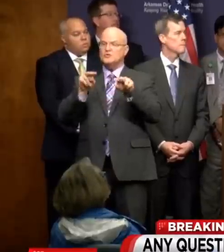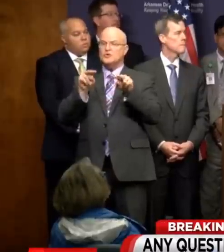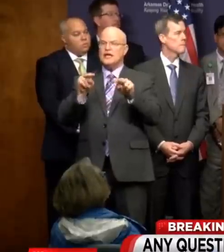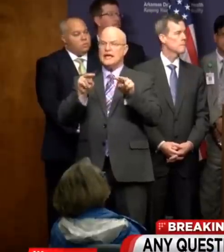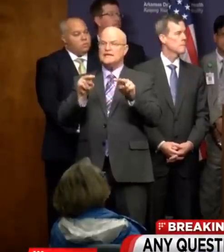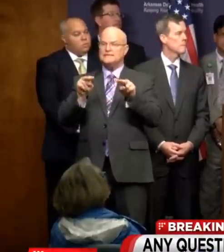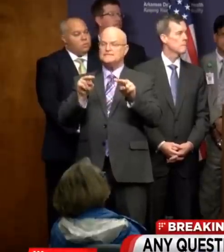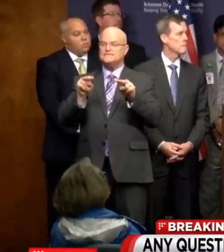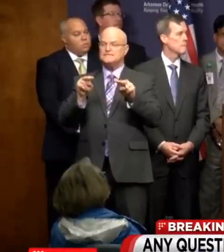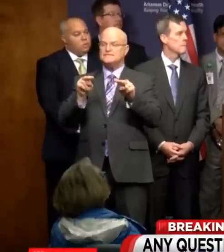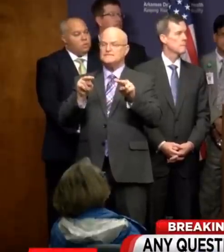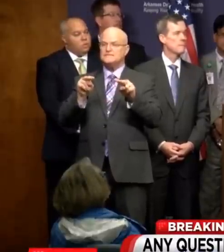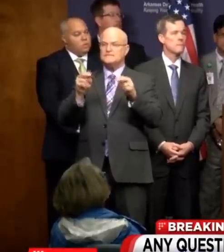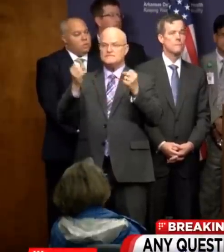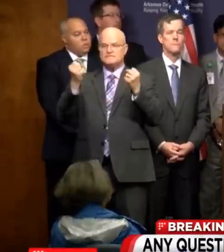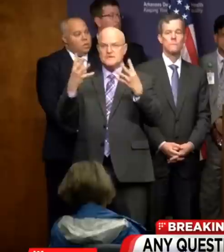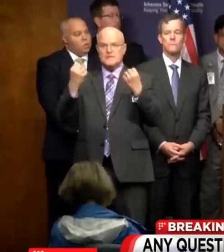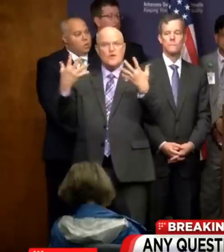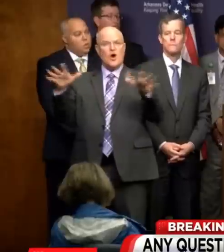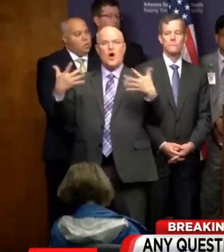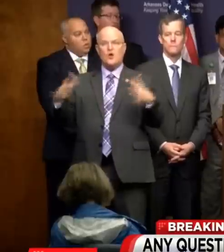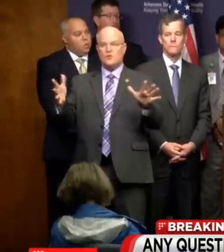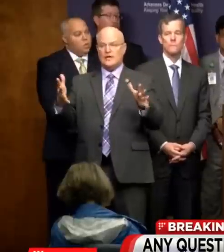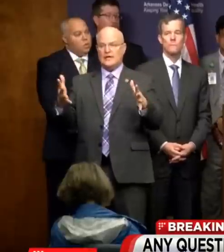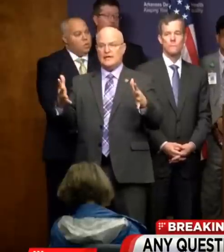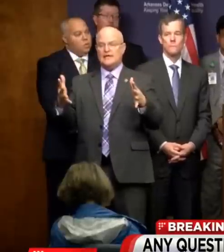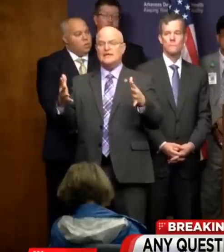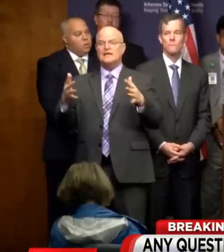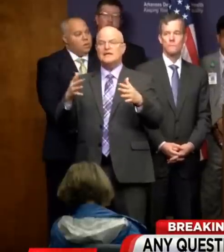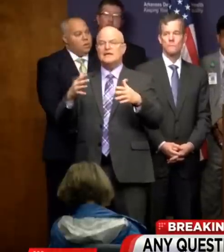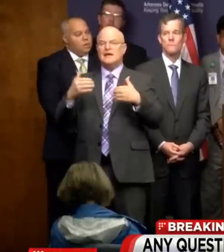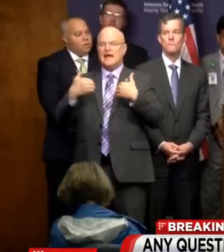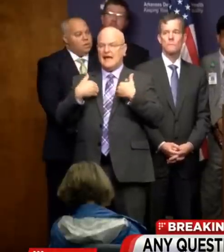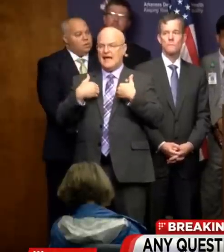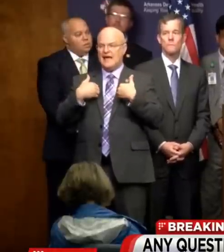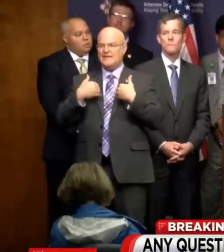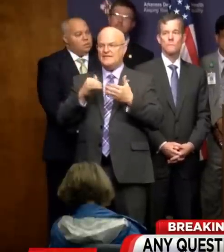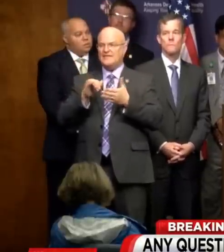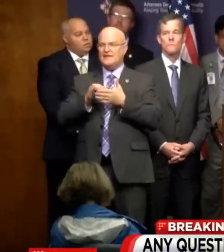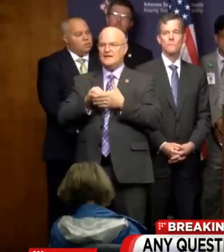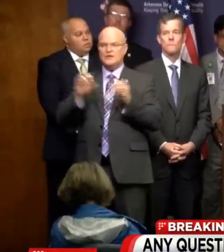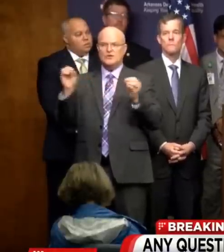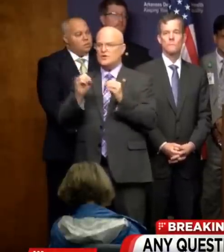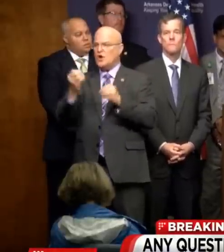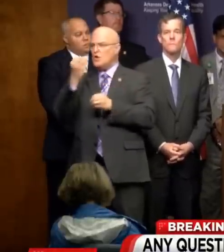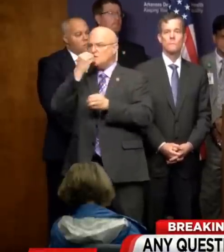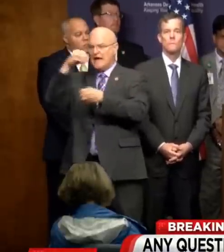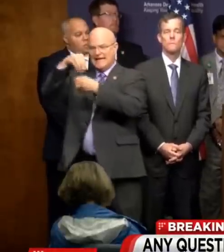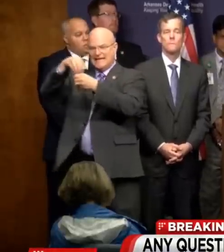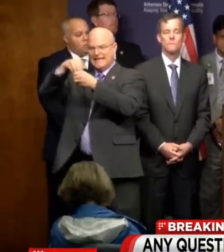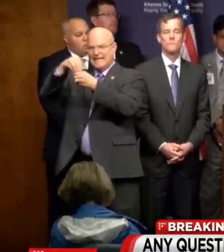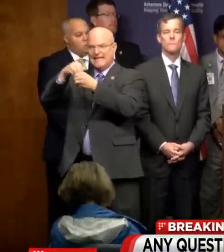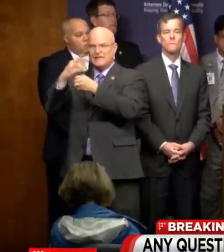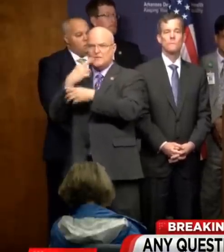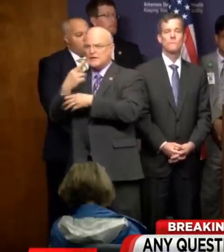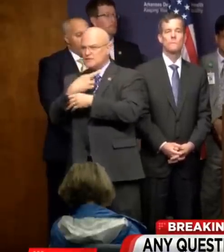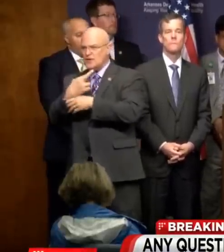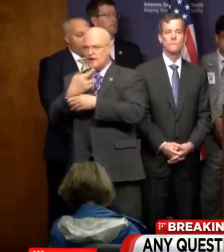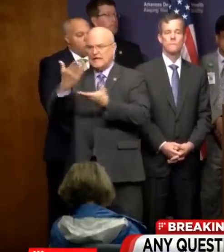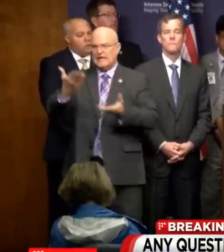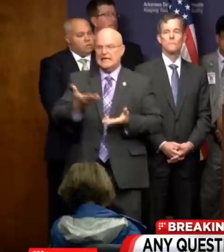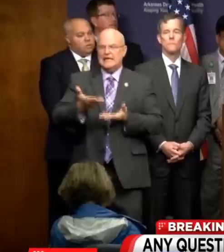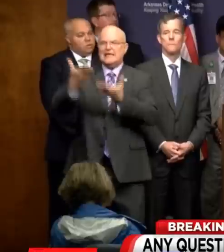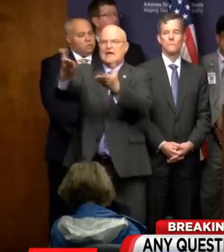it, a majority of them have already gone to no dining in, carry out